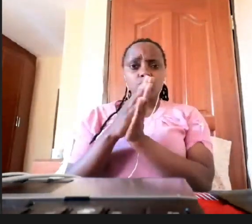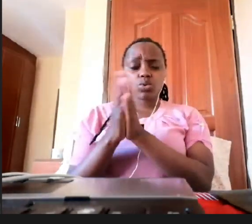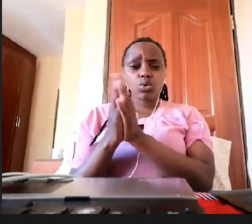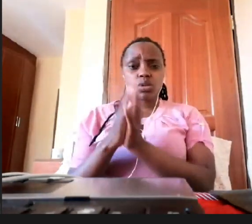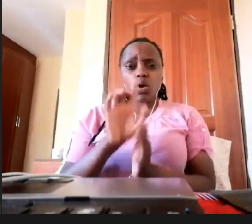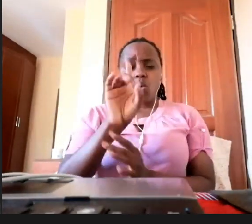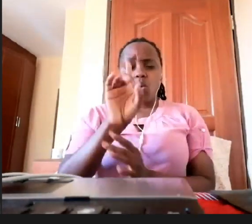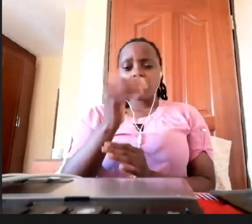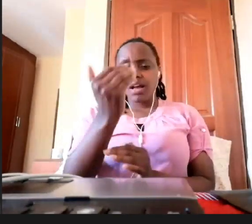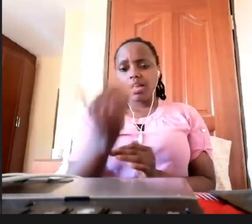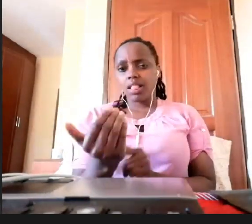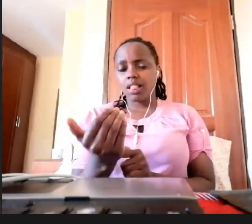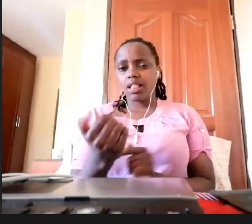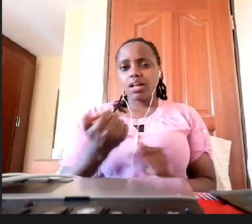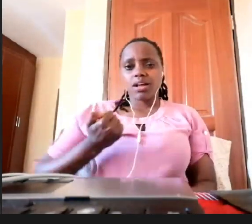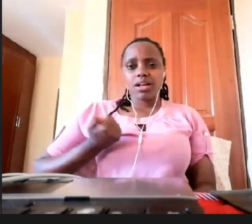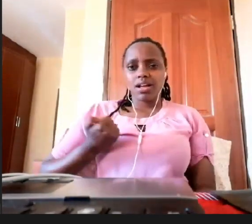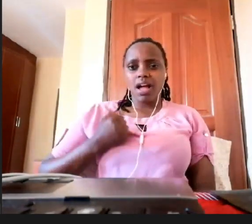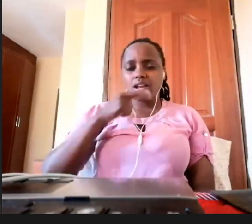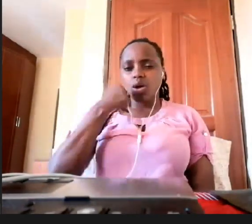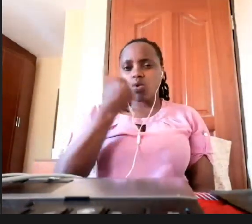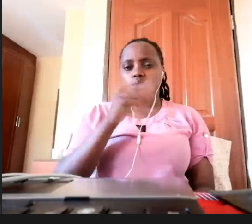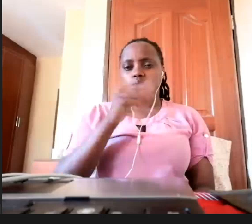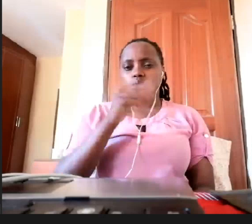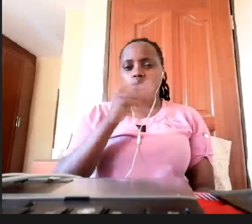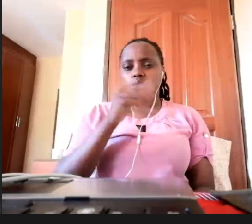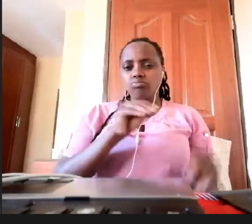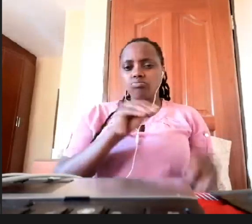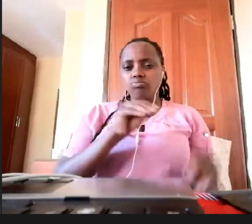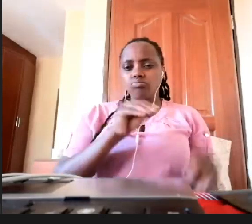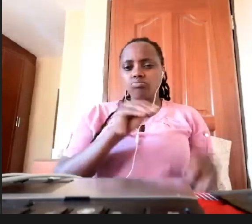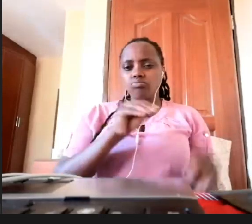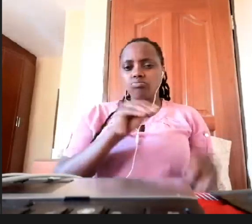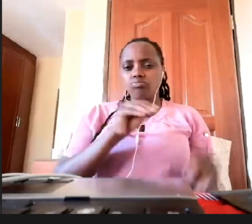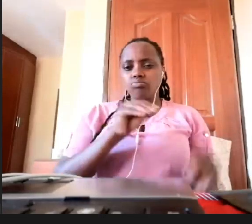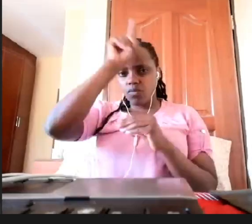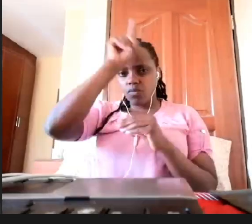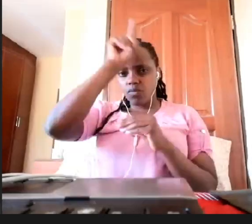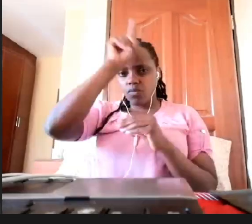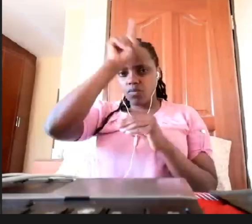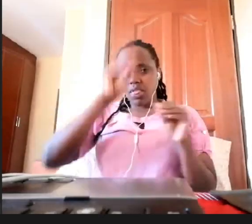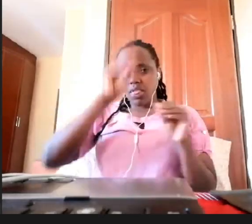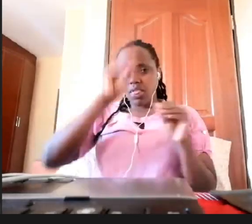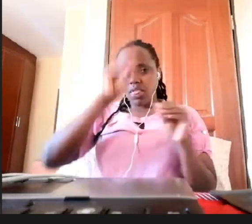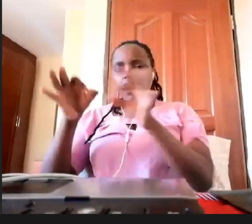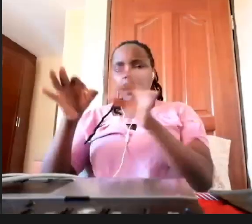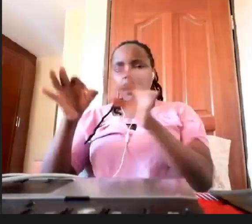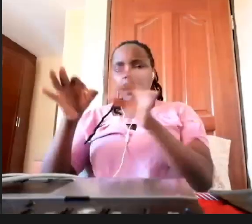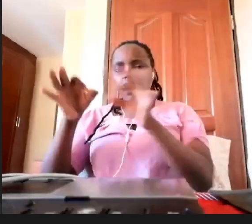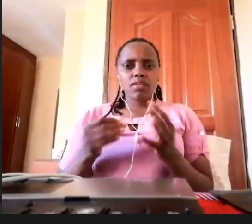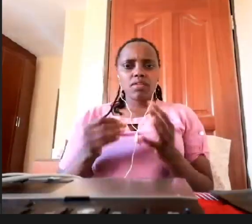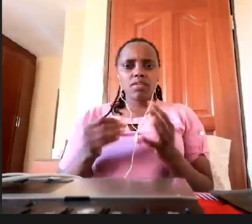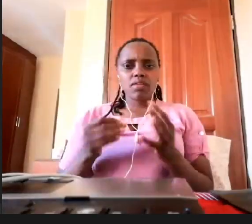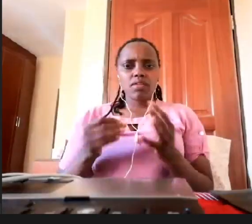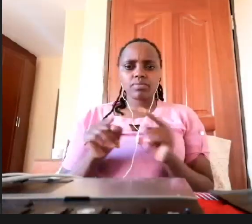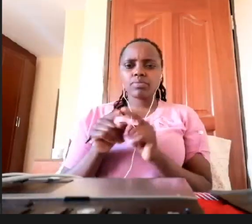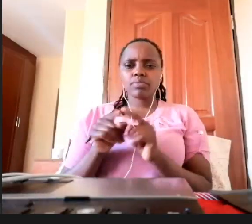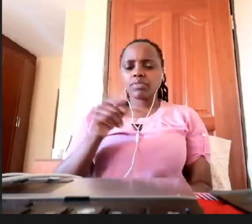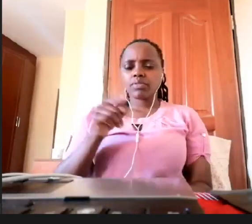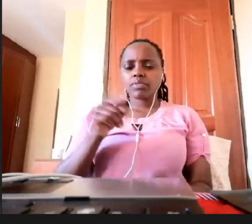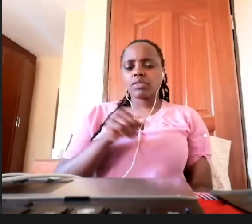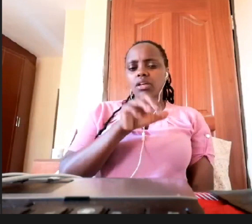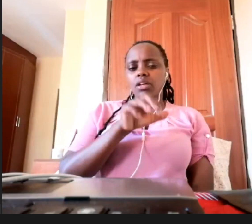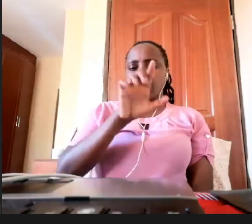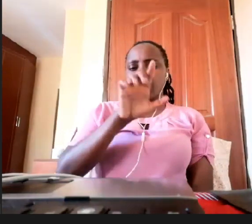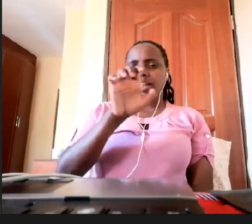little girl who had been moved from the rural area to go to a family along the line of rail here so that she could be